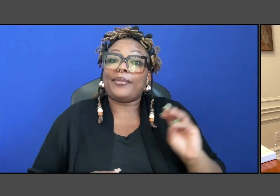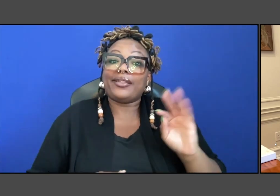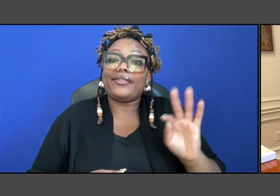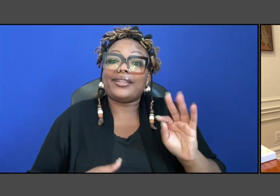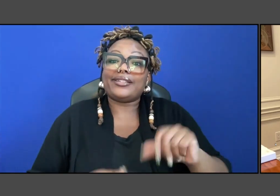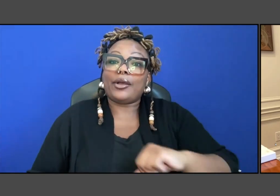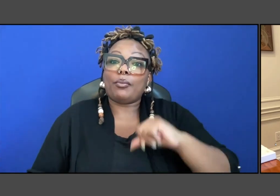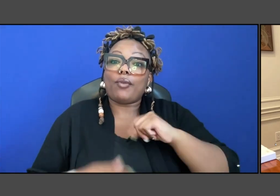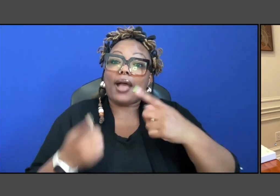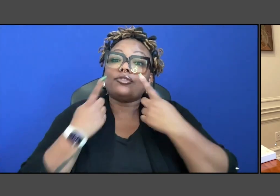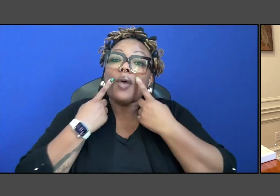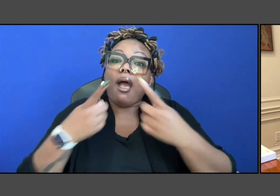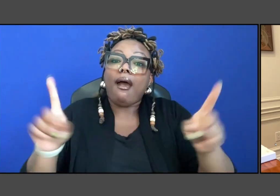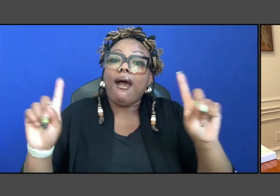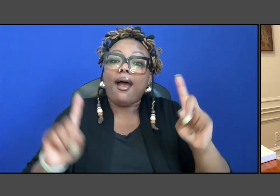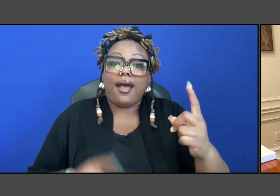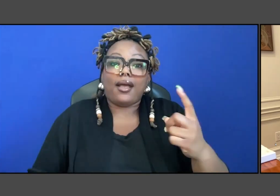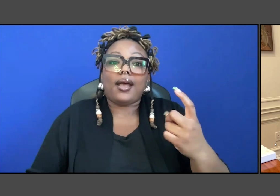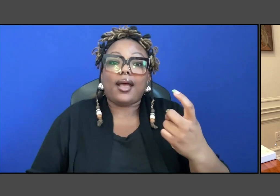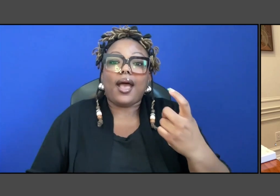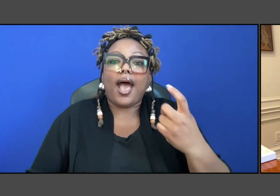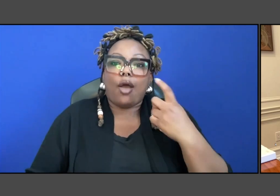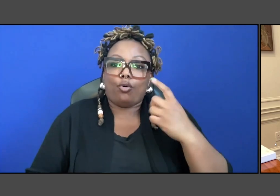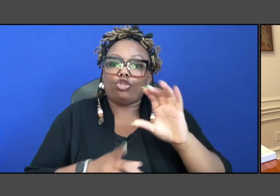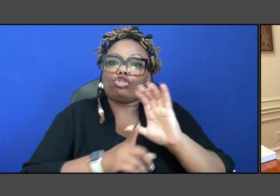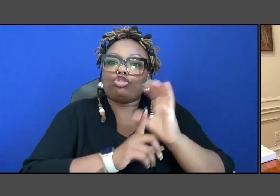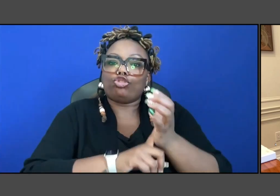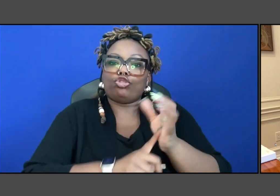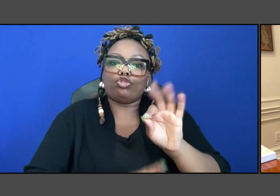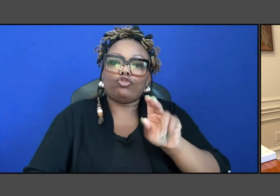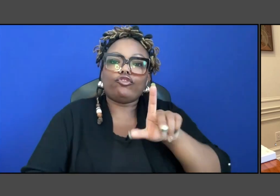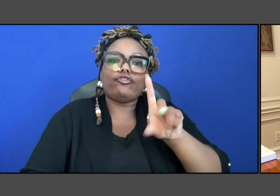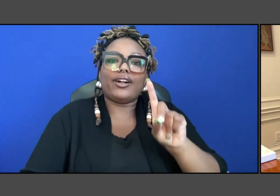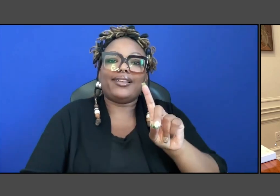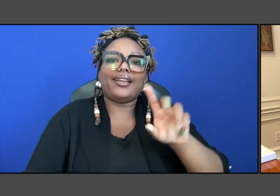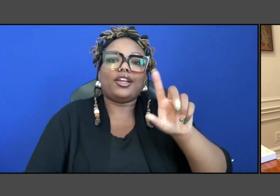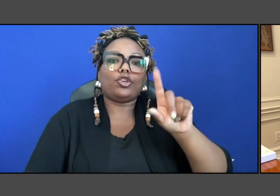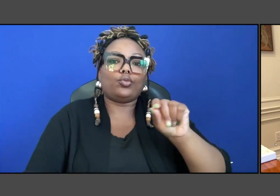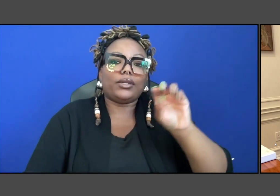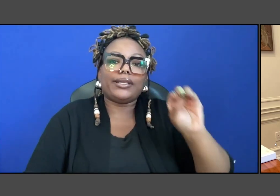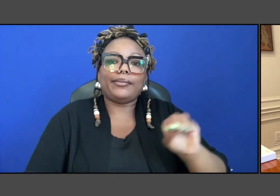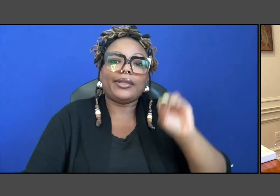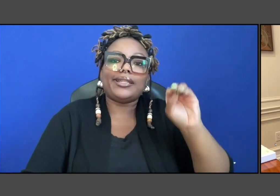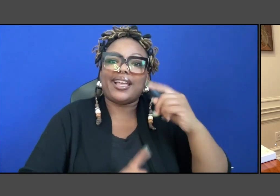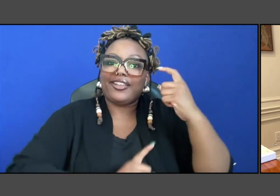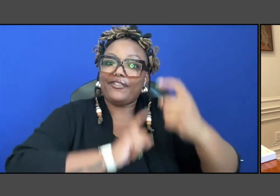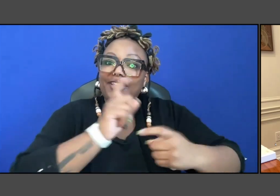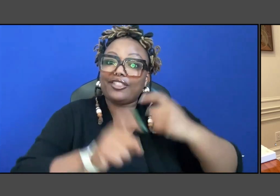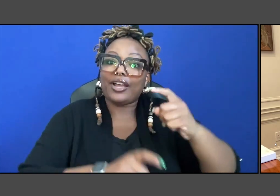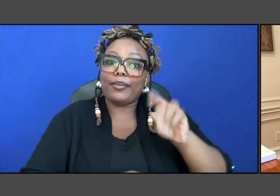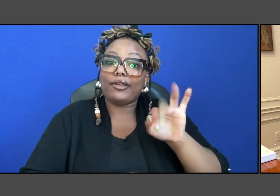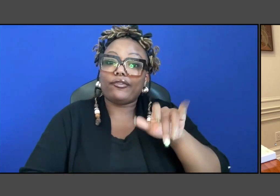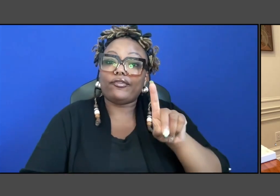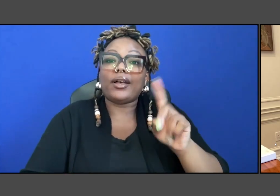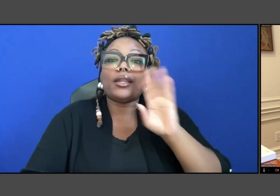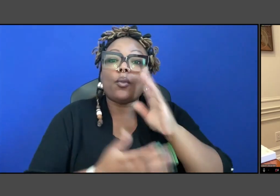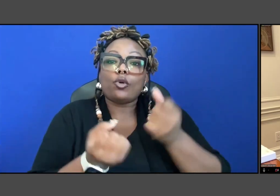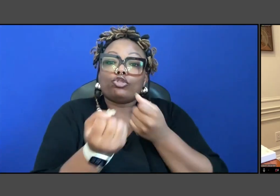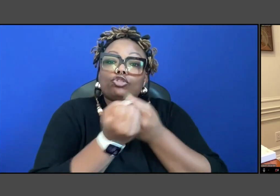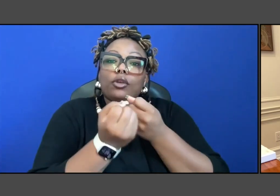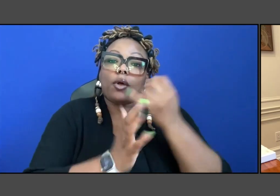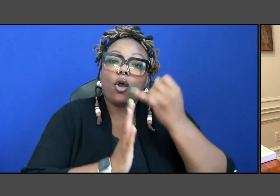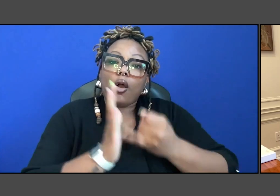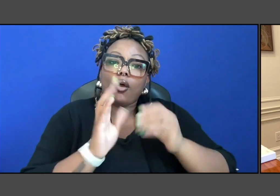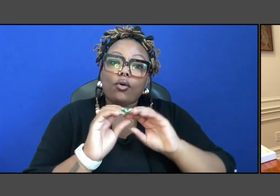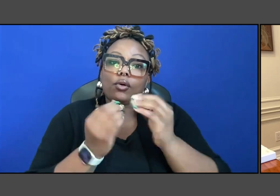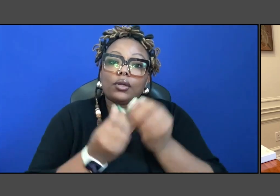our Frontera Cultural Fund, a $20 million philanthropic fund that will support arts organizations